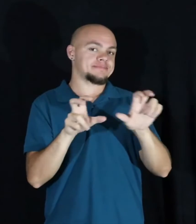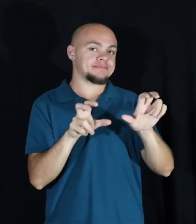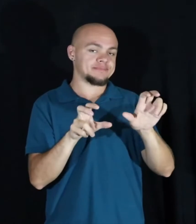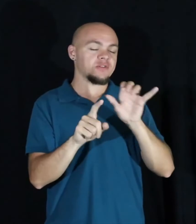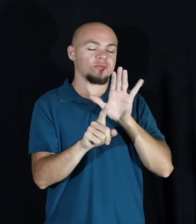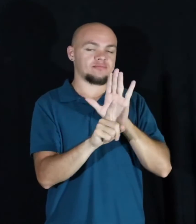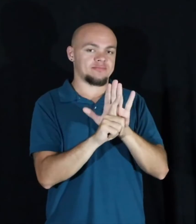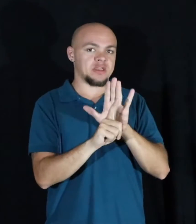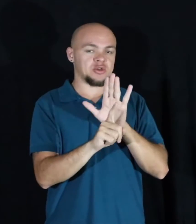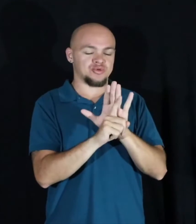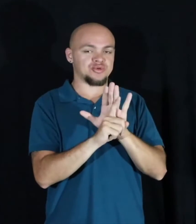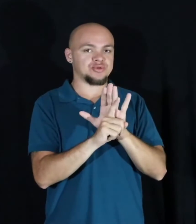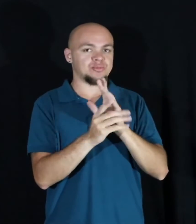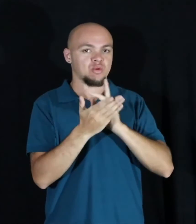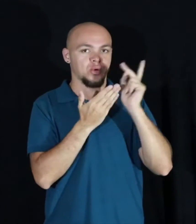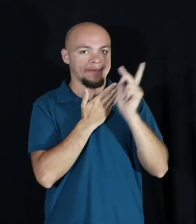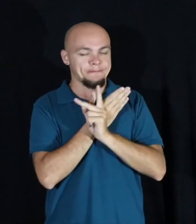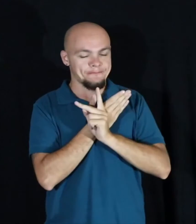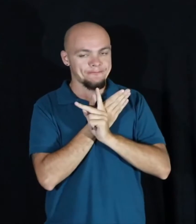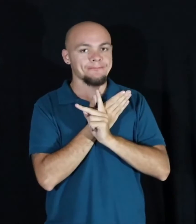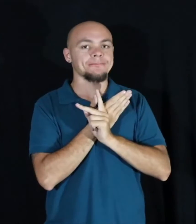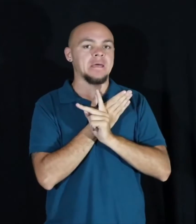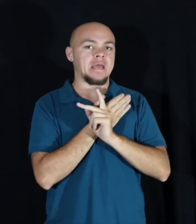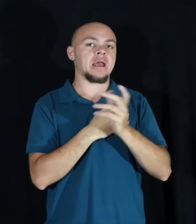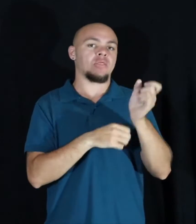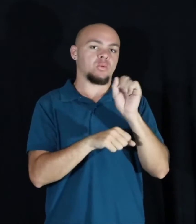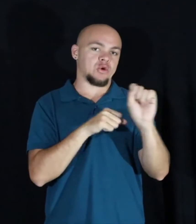infrastructure and the public health workforce.